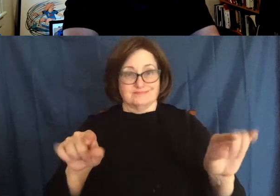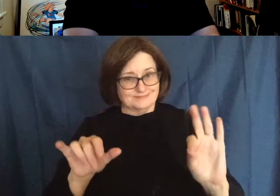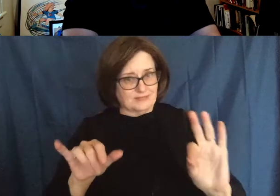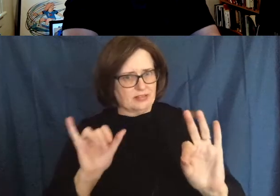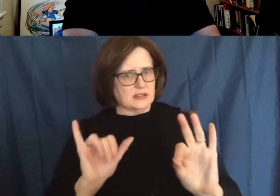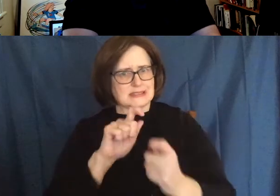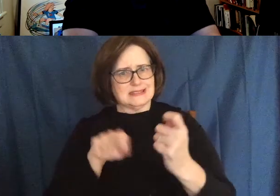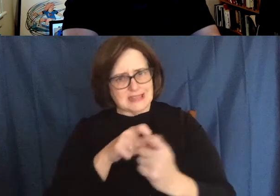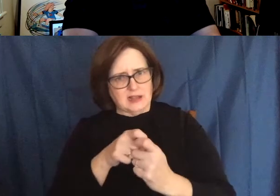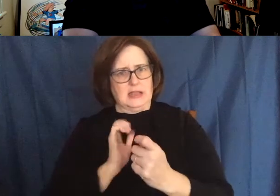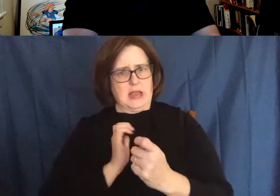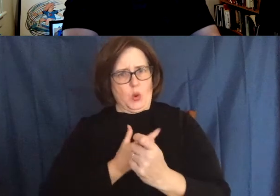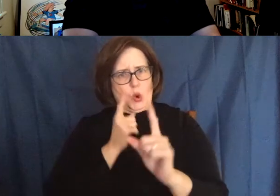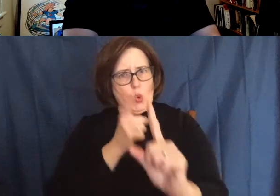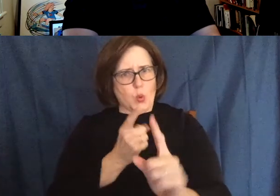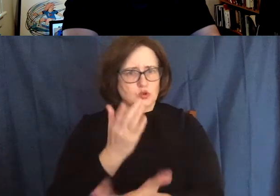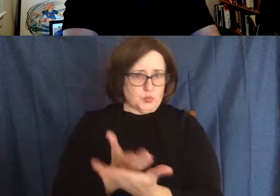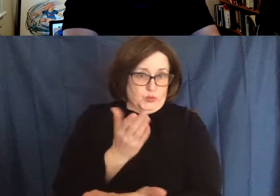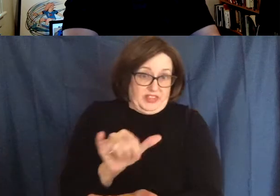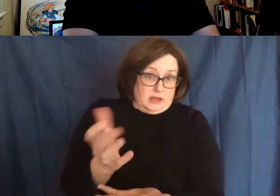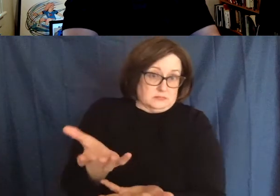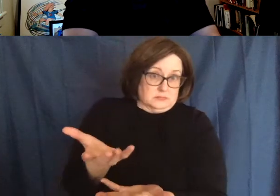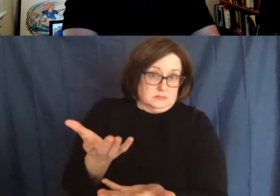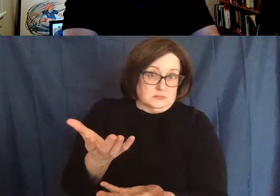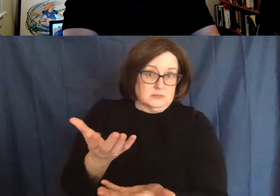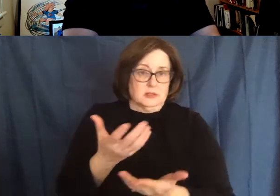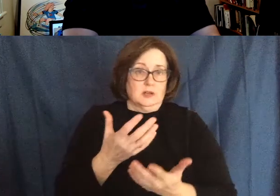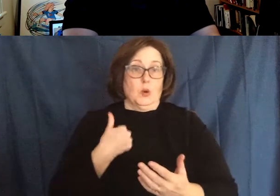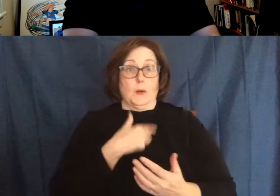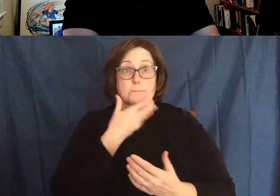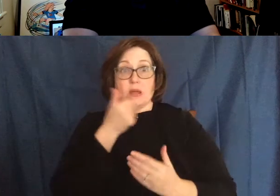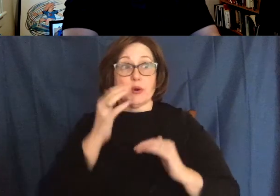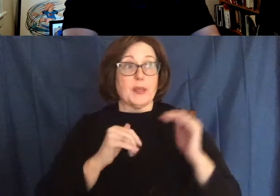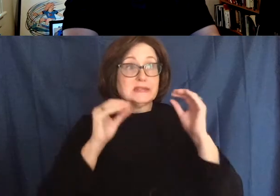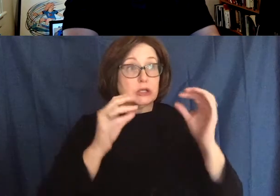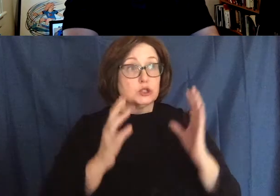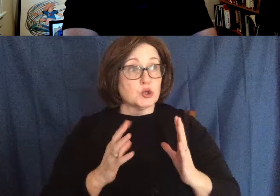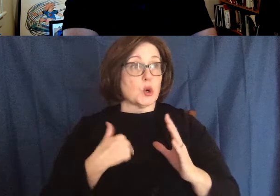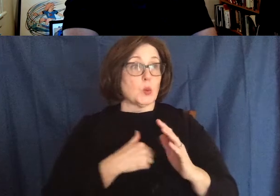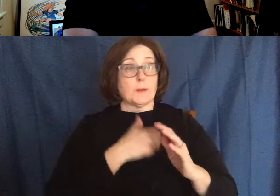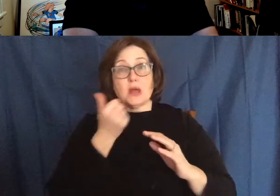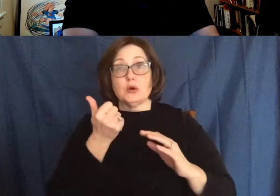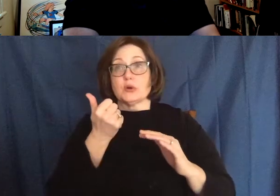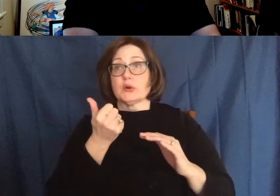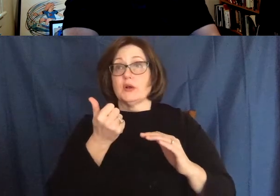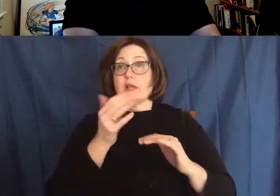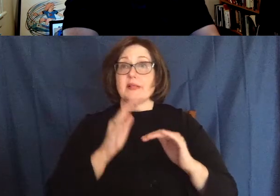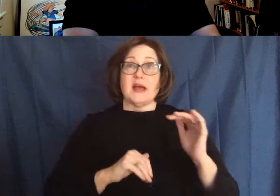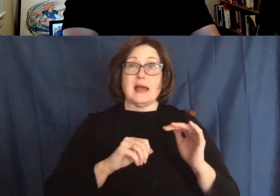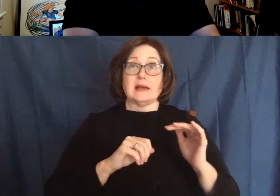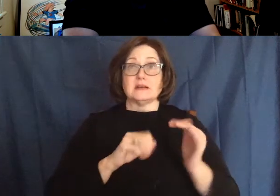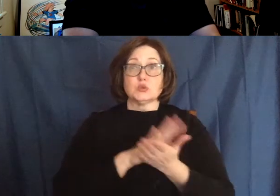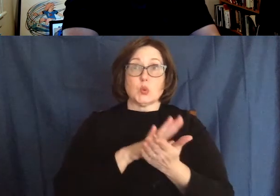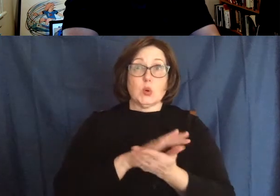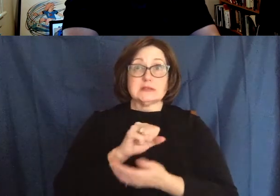want to prove in this research. We don't want to say that we're better than teachers or we can do it better than the syllabus. We want